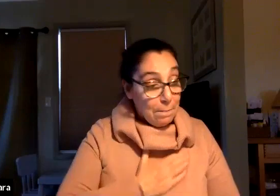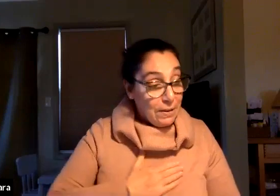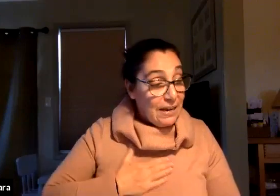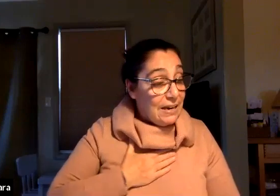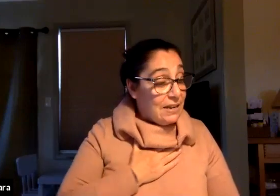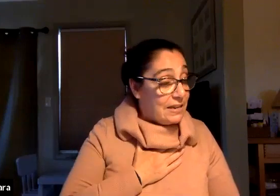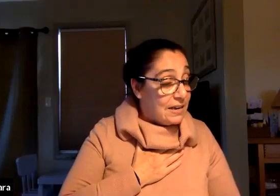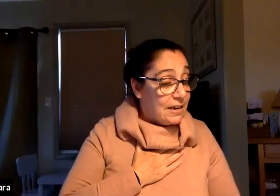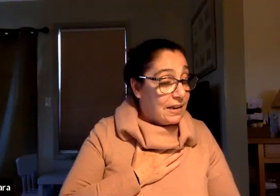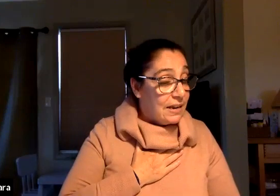Please.